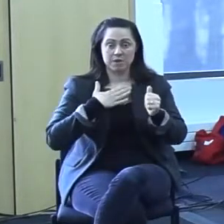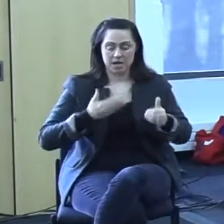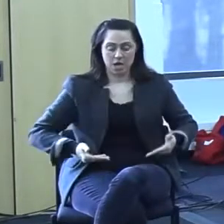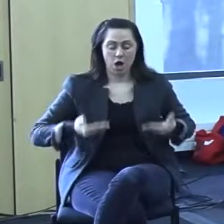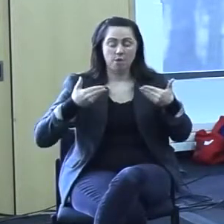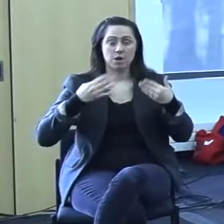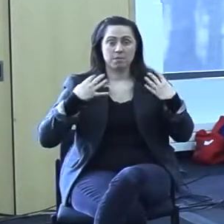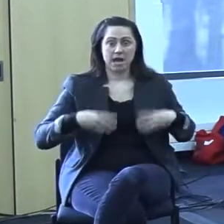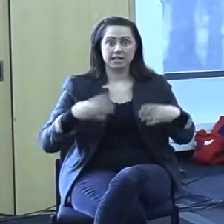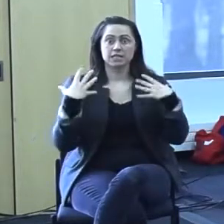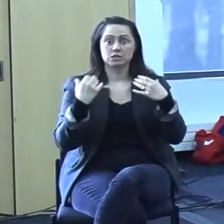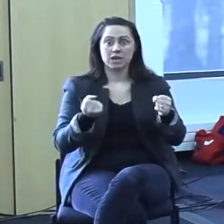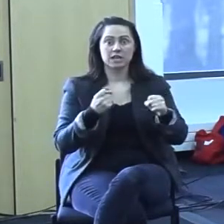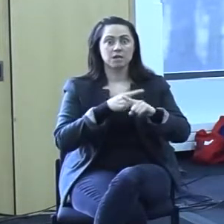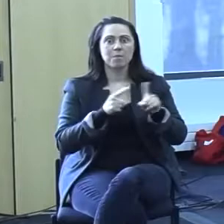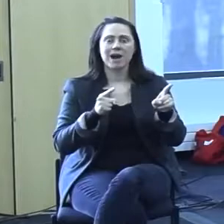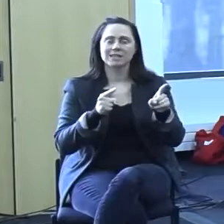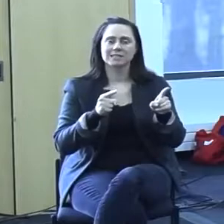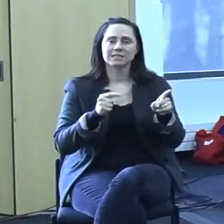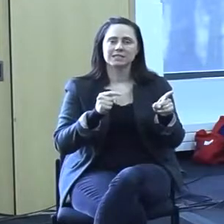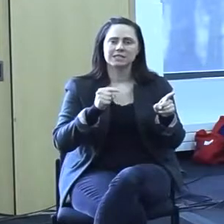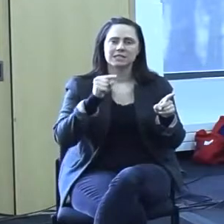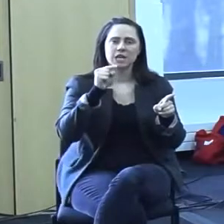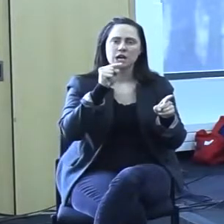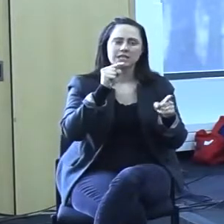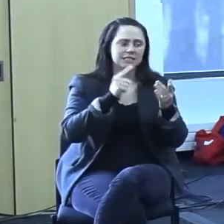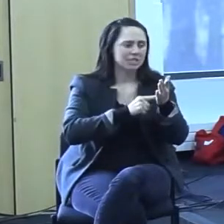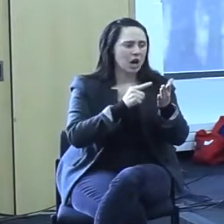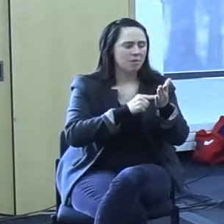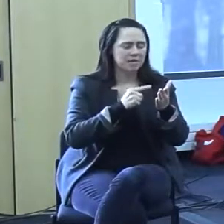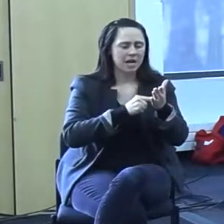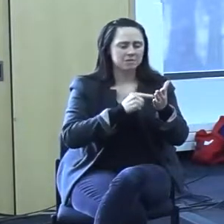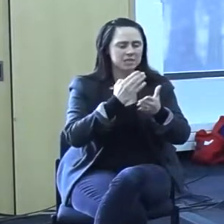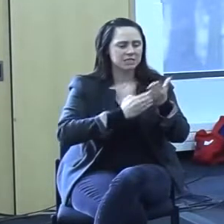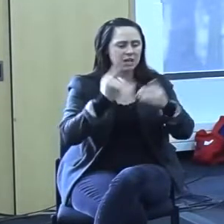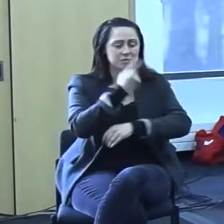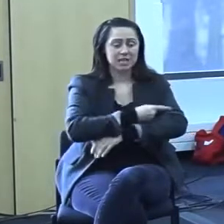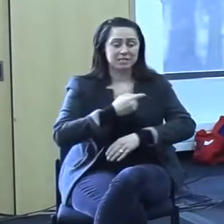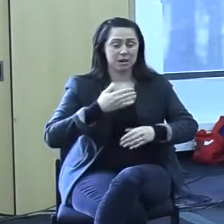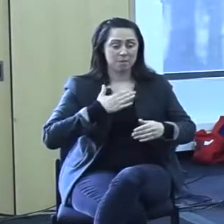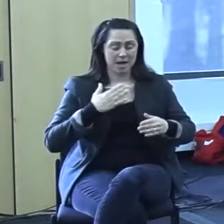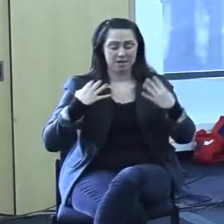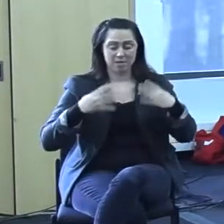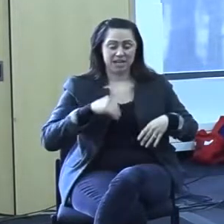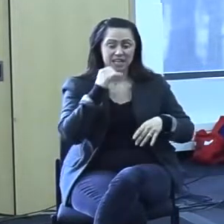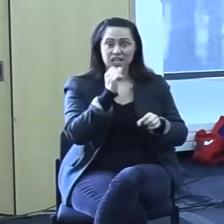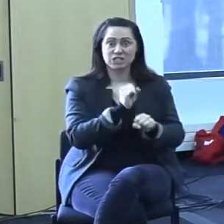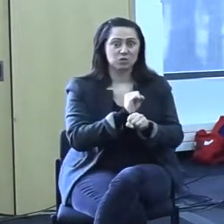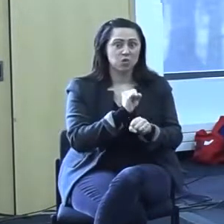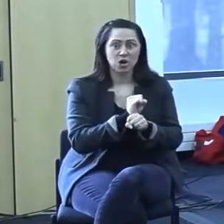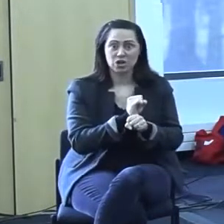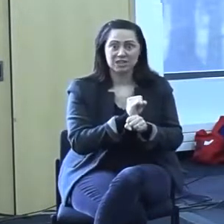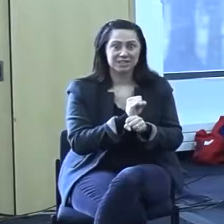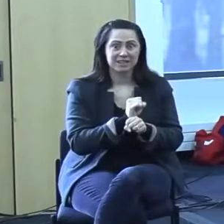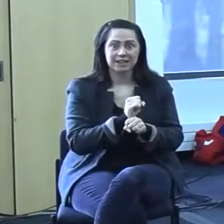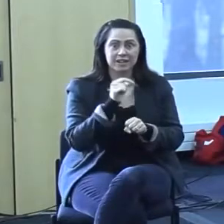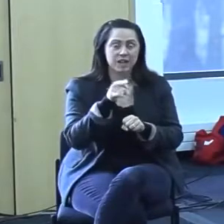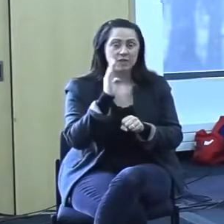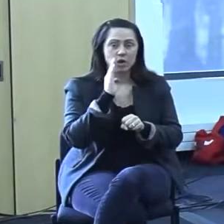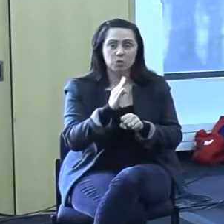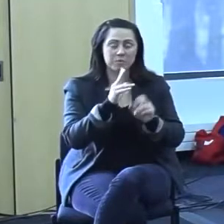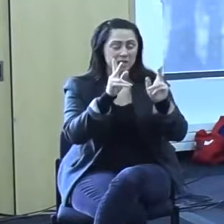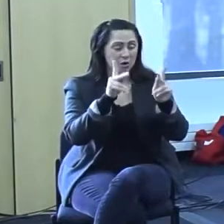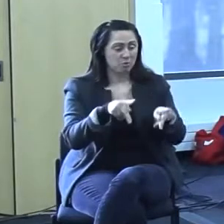upper body strength. But there's days that the button doesn't work, and there's going to be